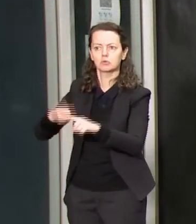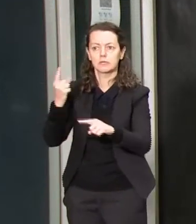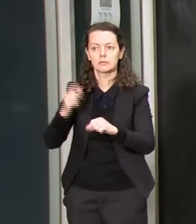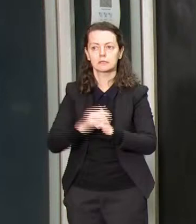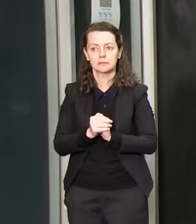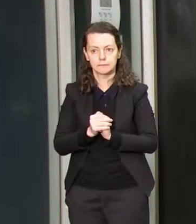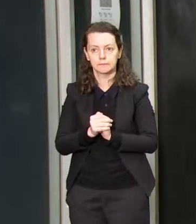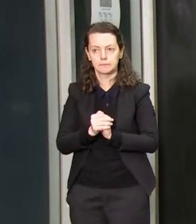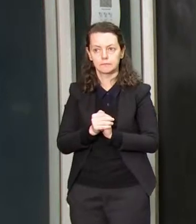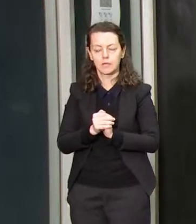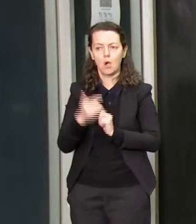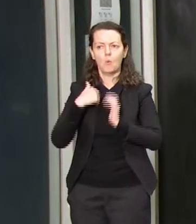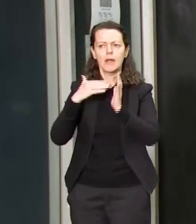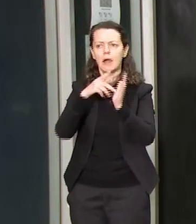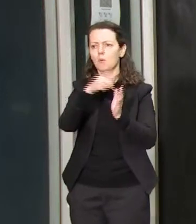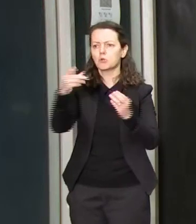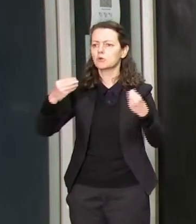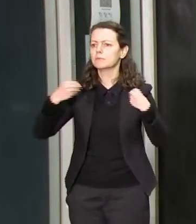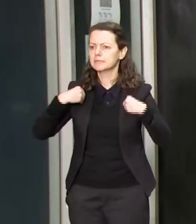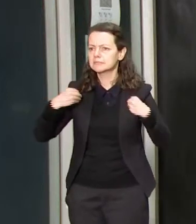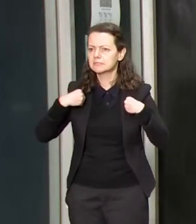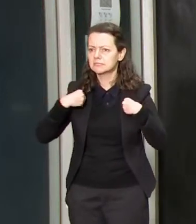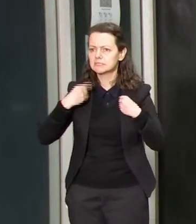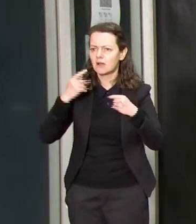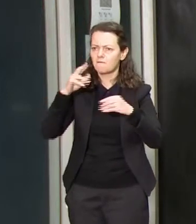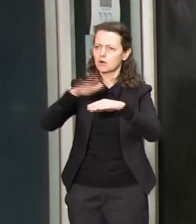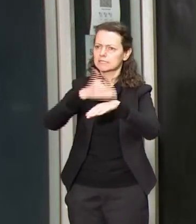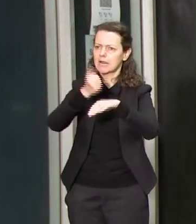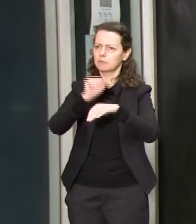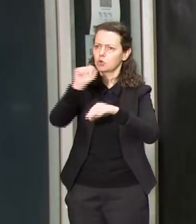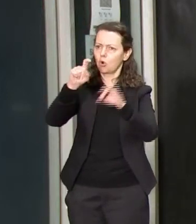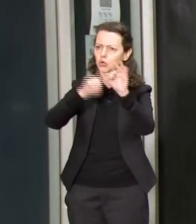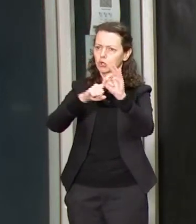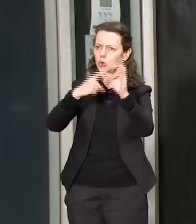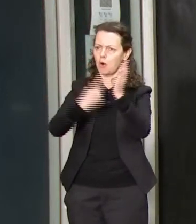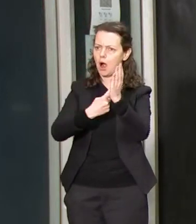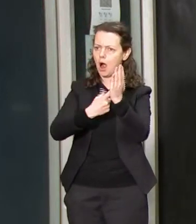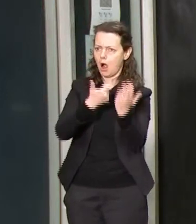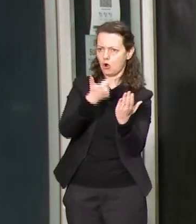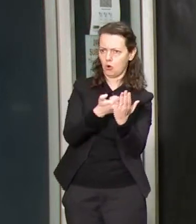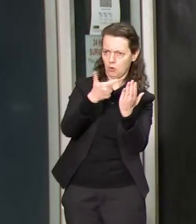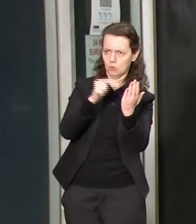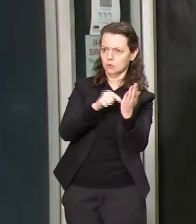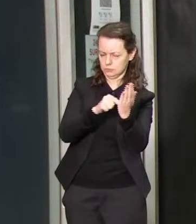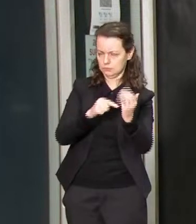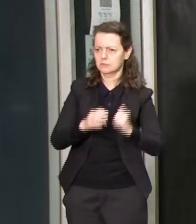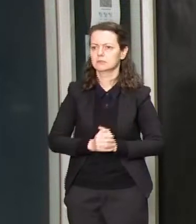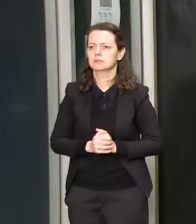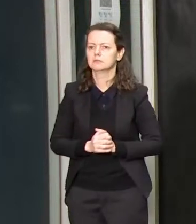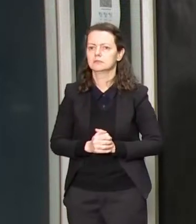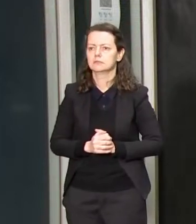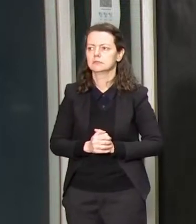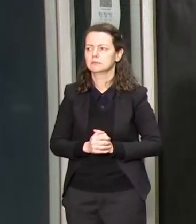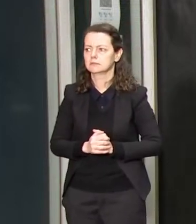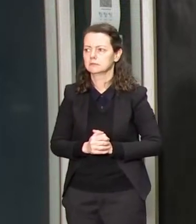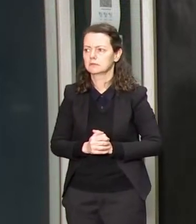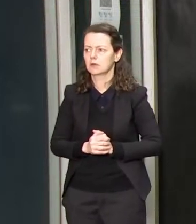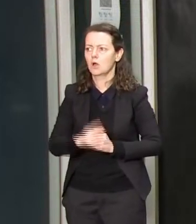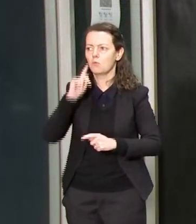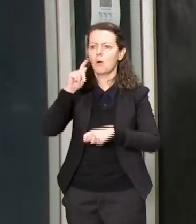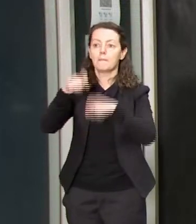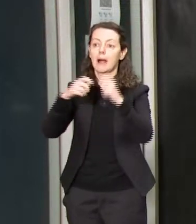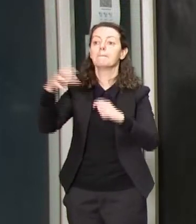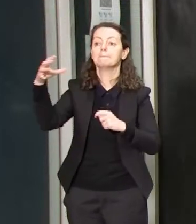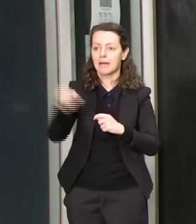with industry today and over the next couple of days in terms of how we implement that. This is now in the Chief